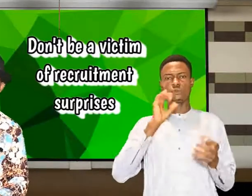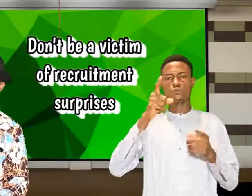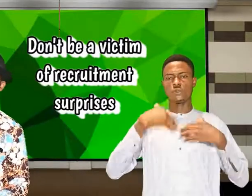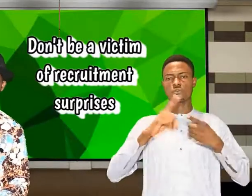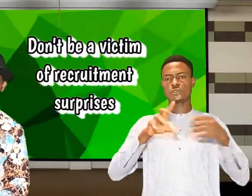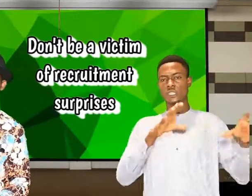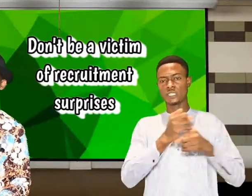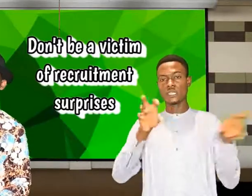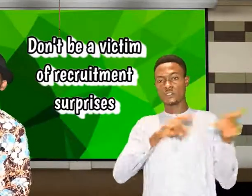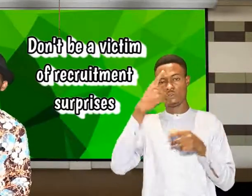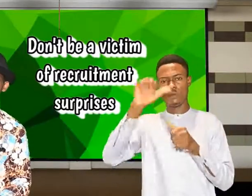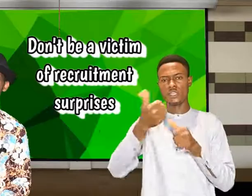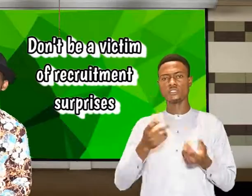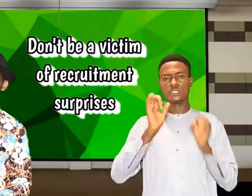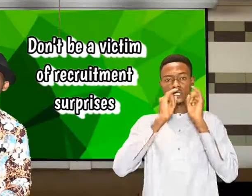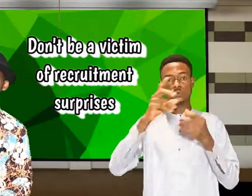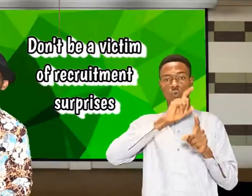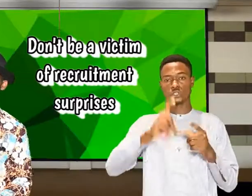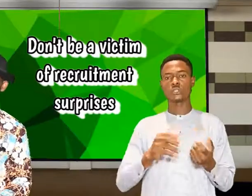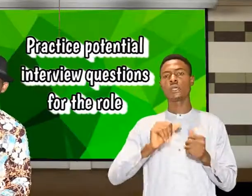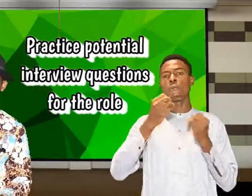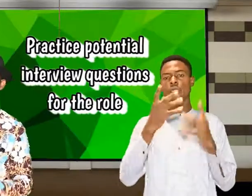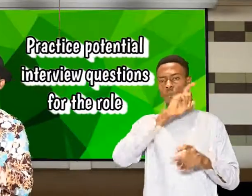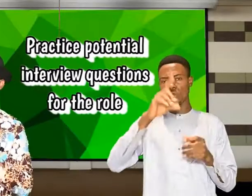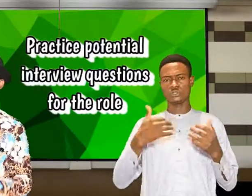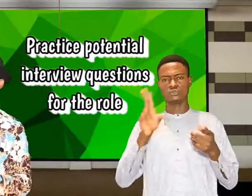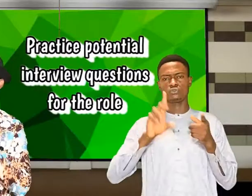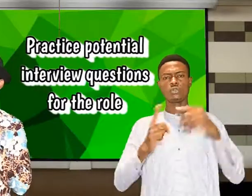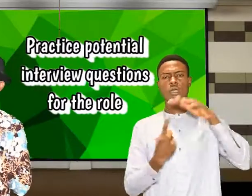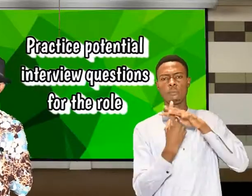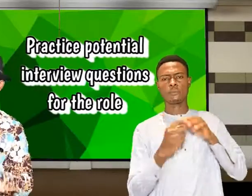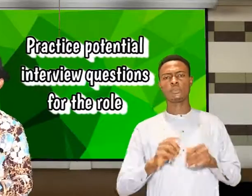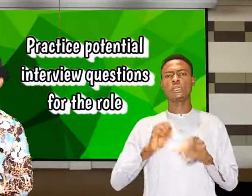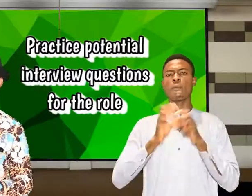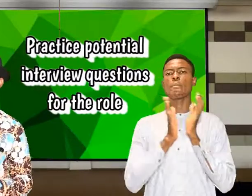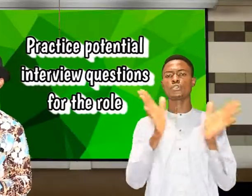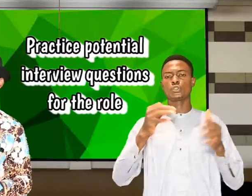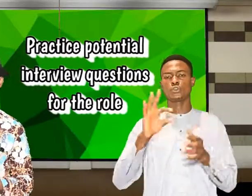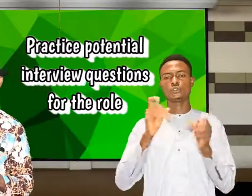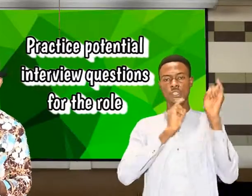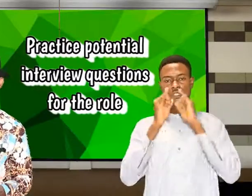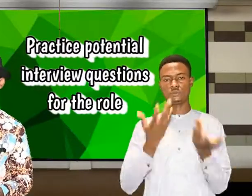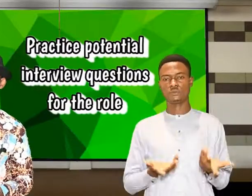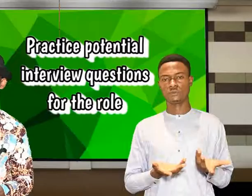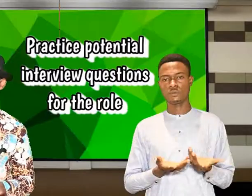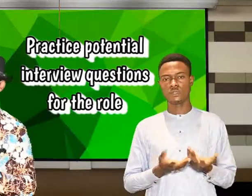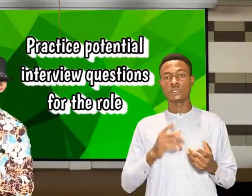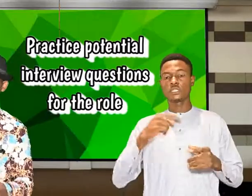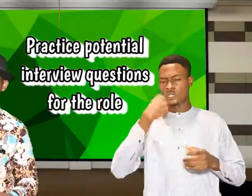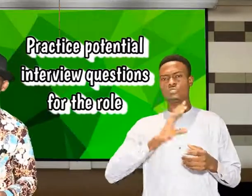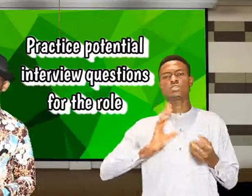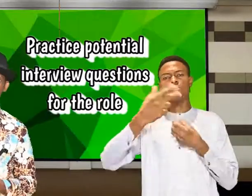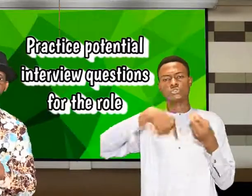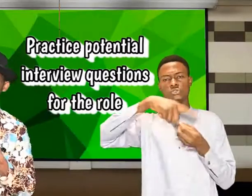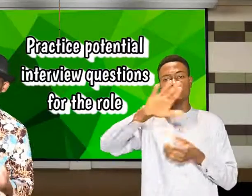any interview question. Many frequent questions appear in most and majority of the interviews, like tell me about yourself. We